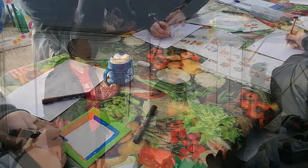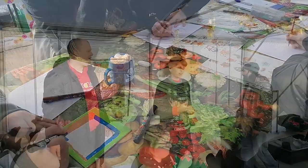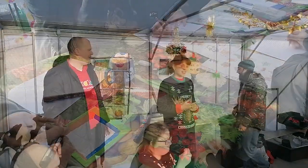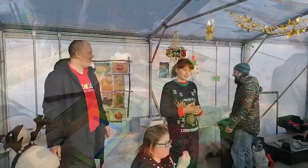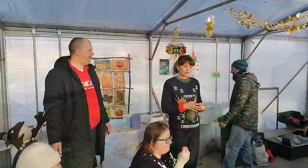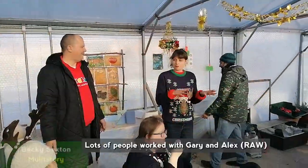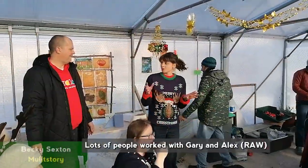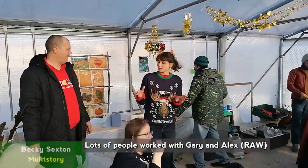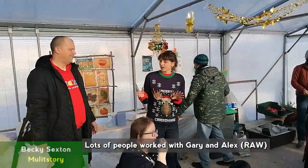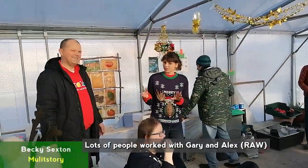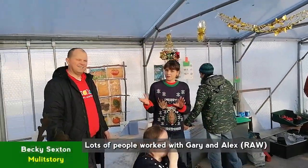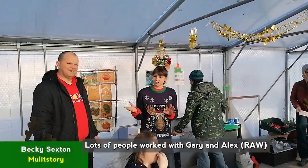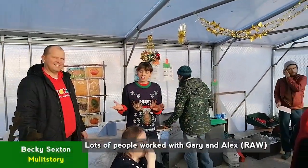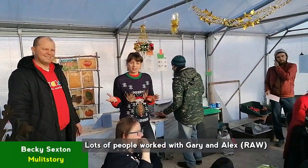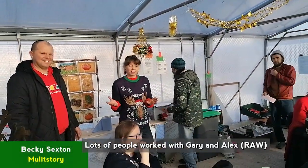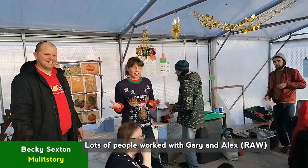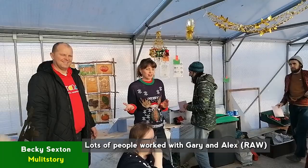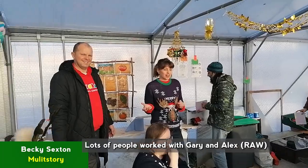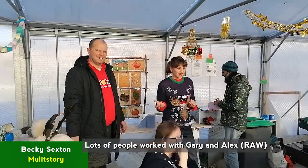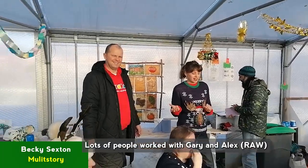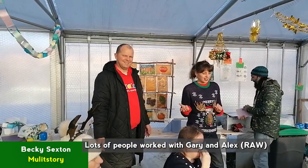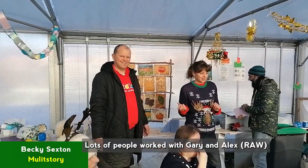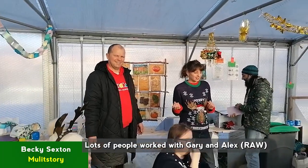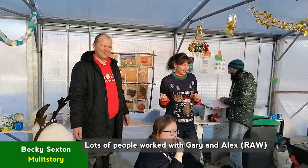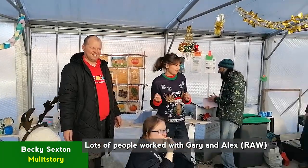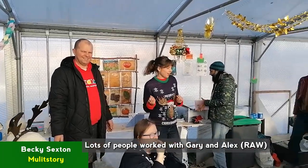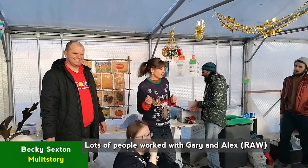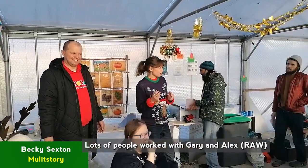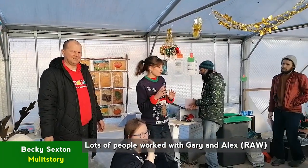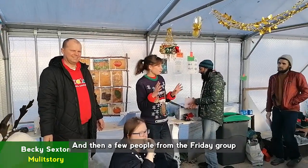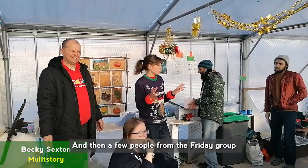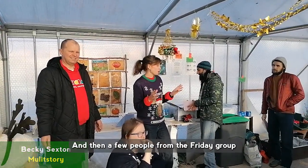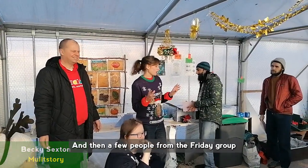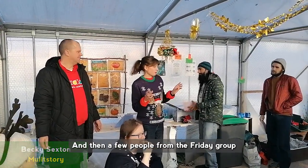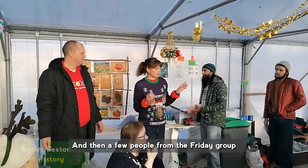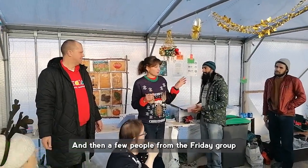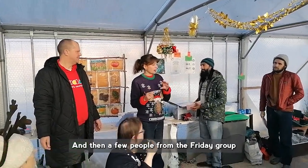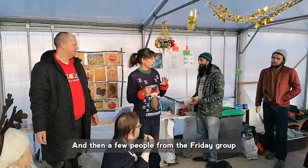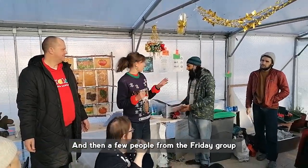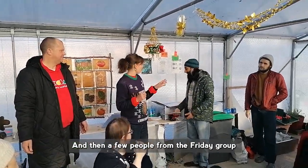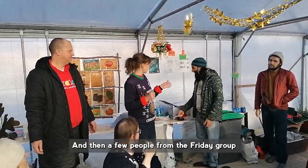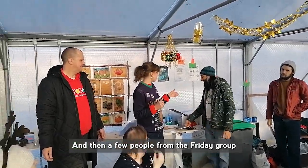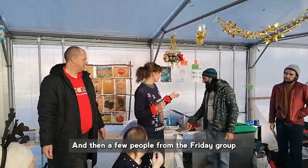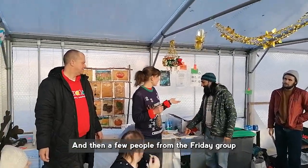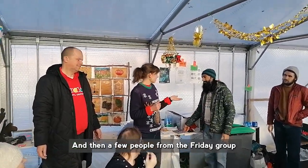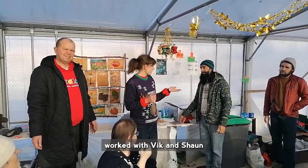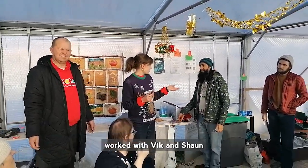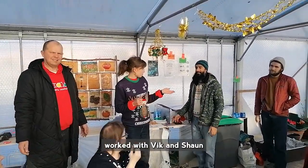And then lots of people worked with Gary and Alex, and then a few people from the Friday group worked with Vik and